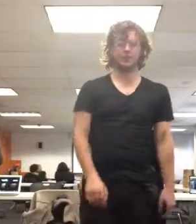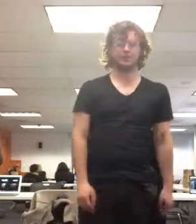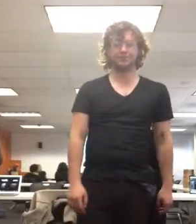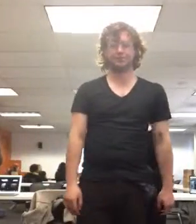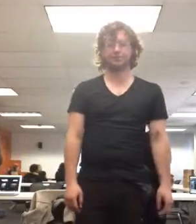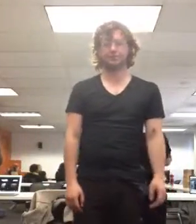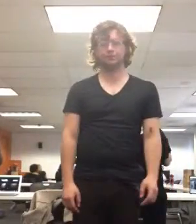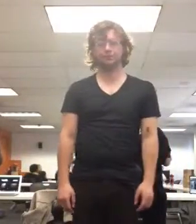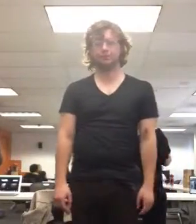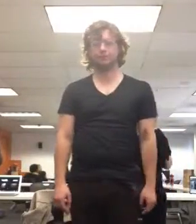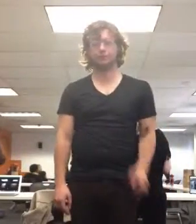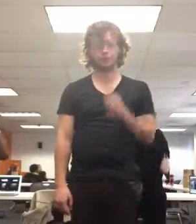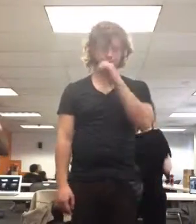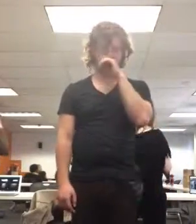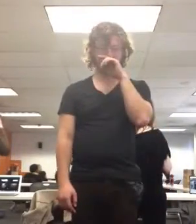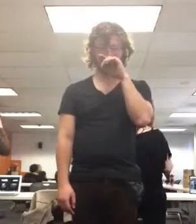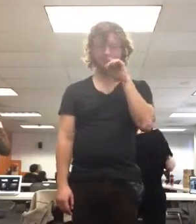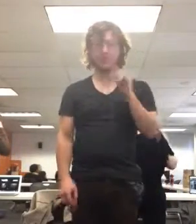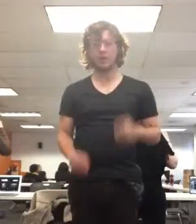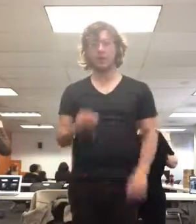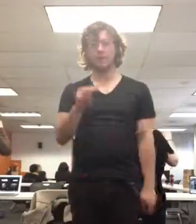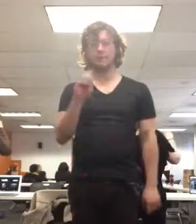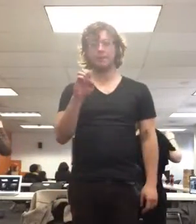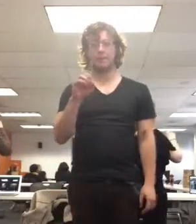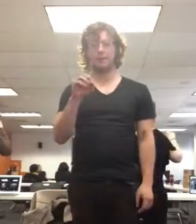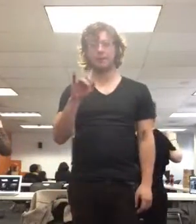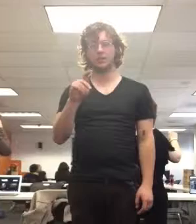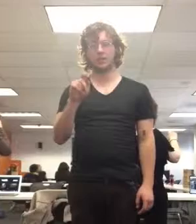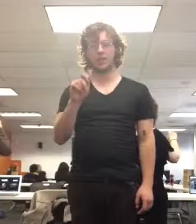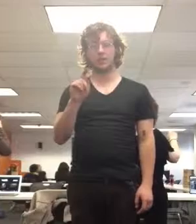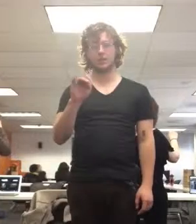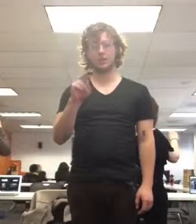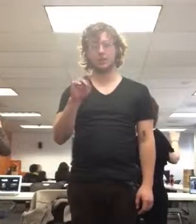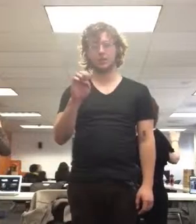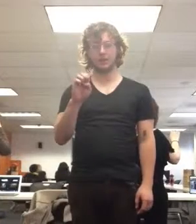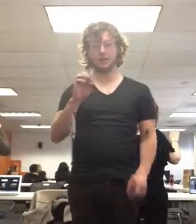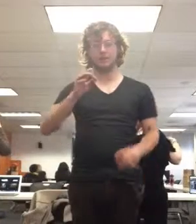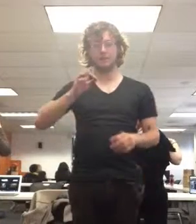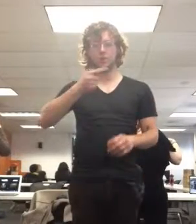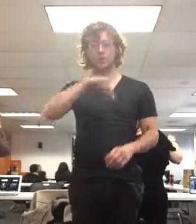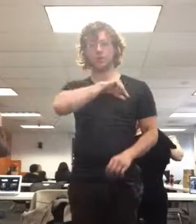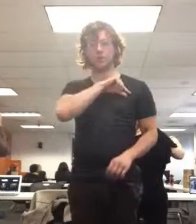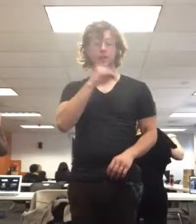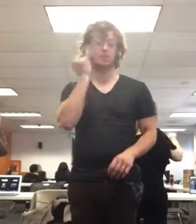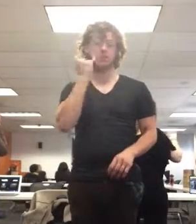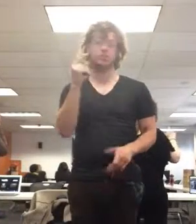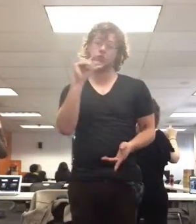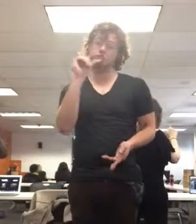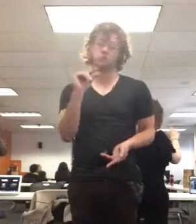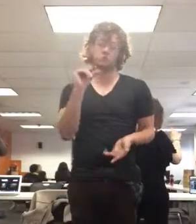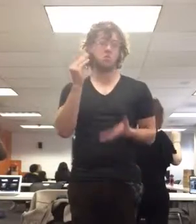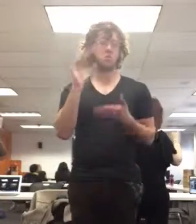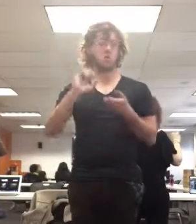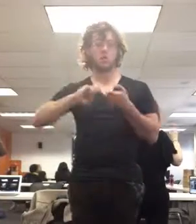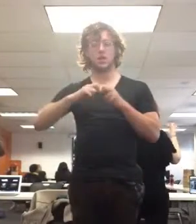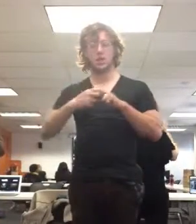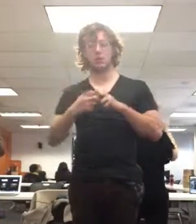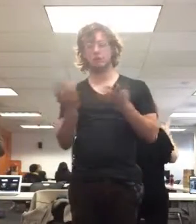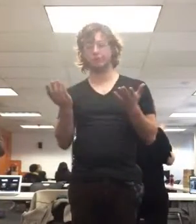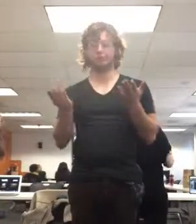metatonative qualities. If it's just one tiny simple error and you just correct it and go on, well, maybe the audience might think